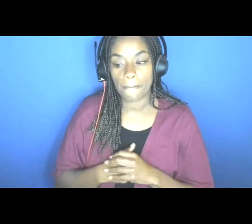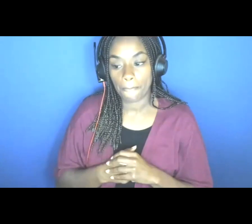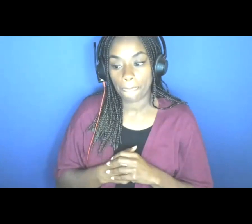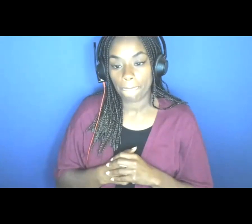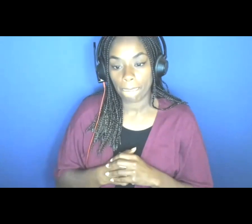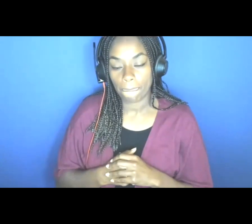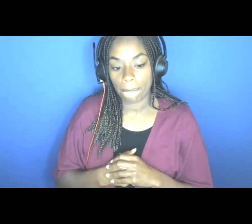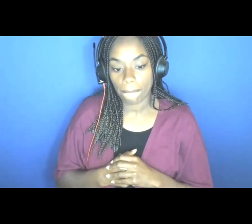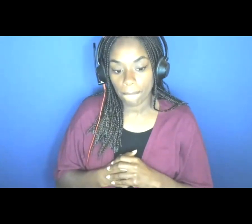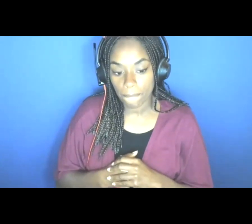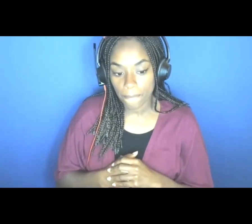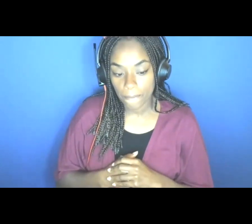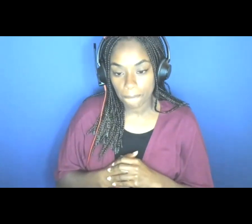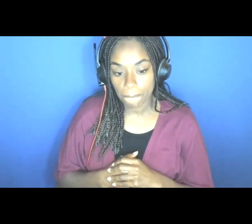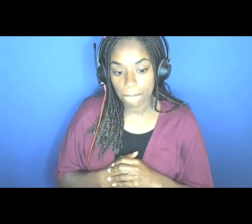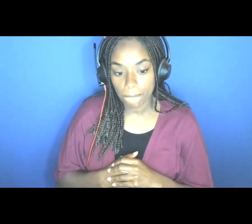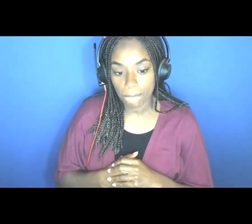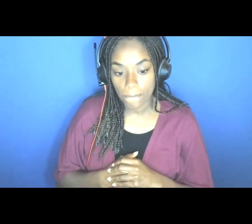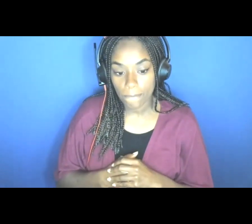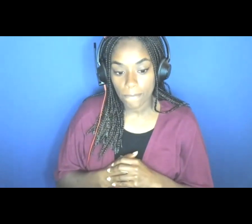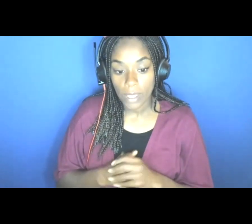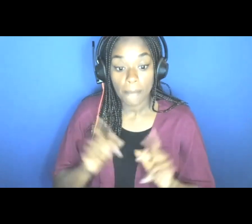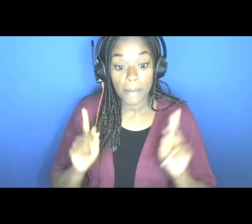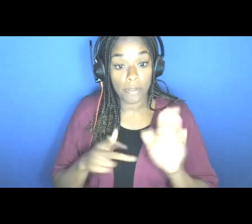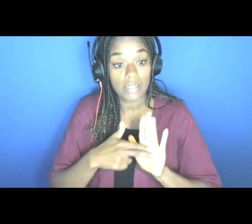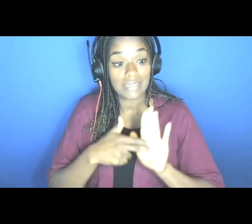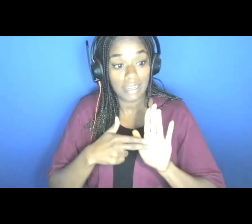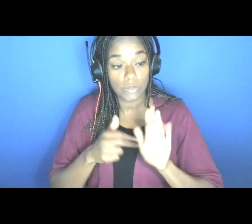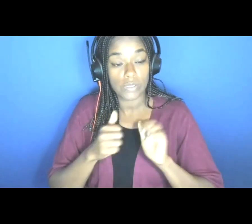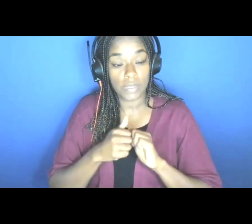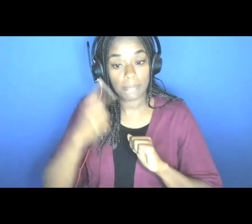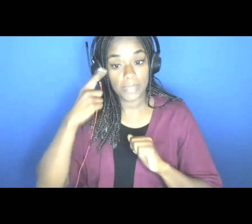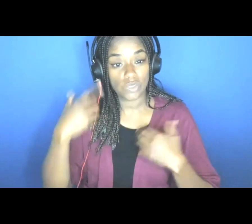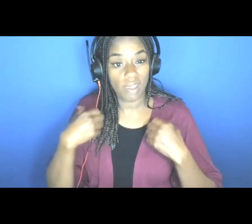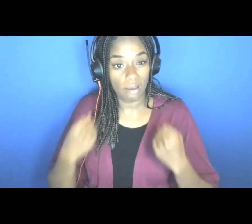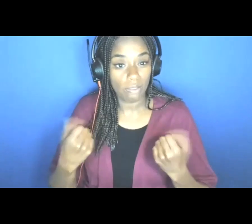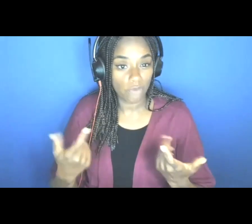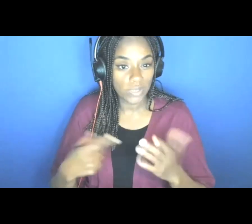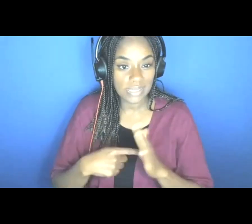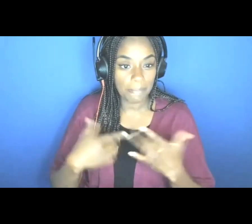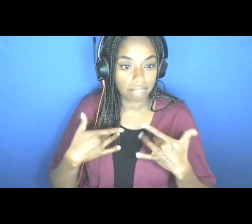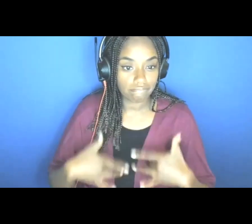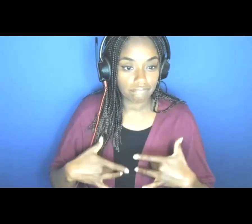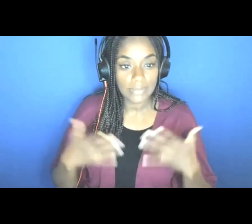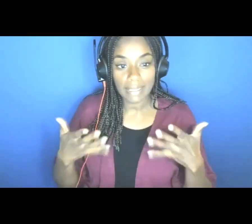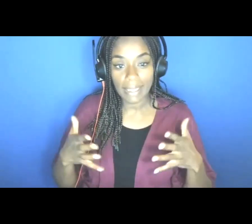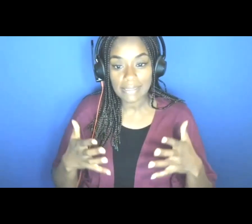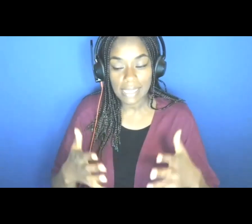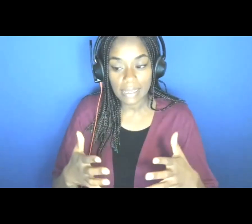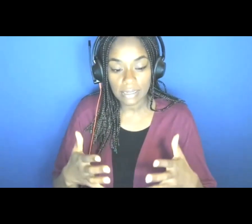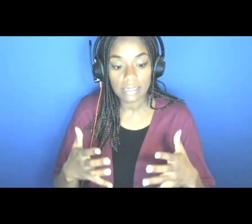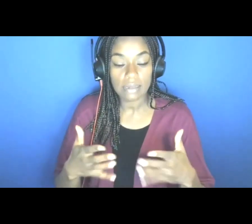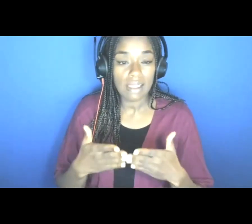to people with diagnoses of mental health issues such as depression and anxiety, a